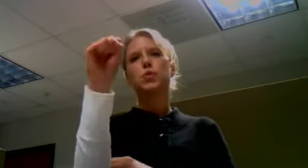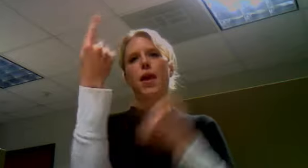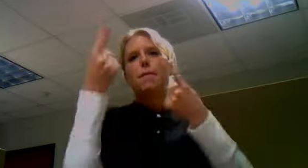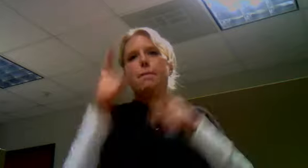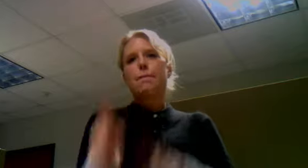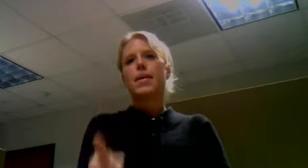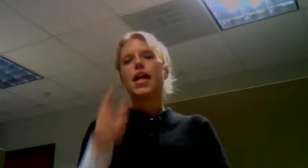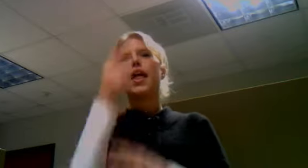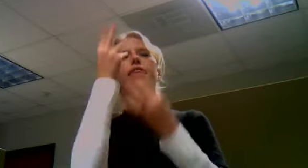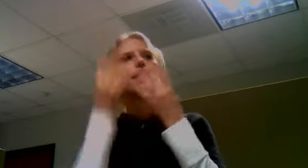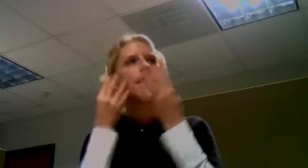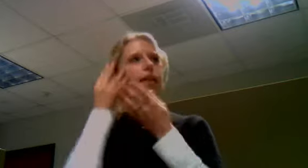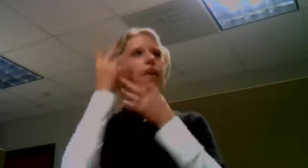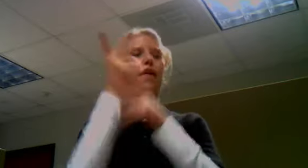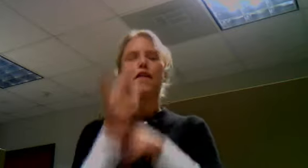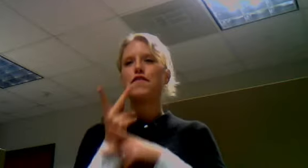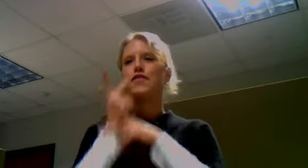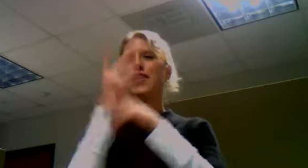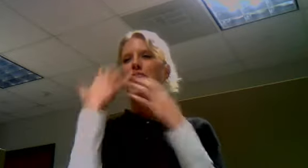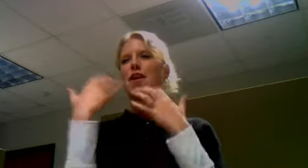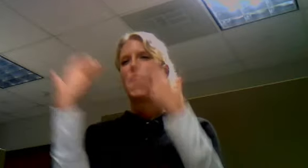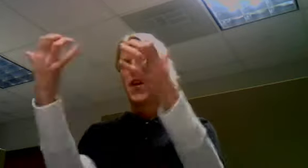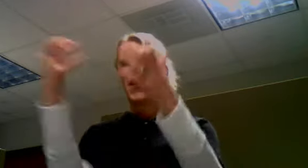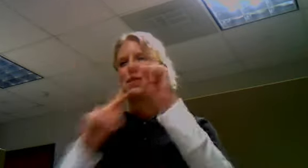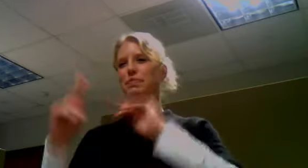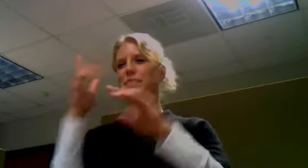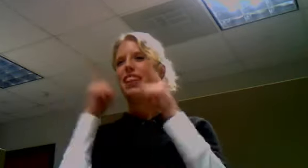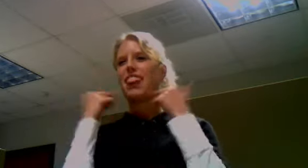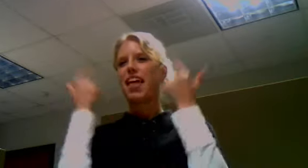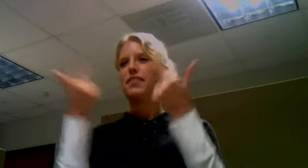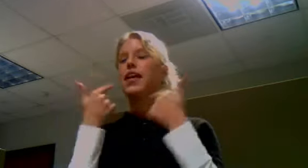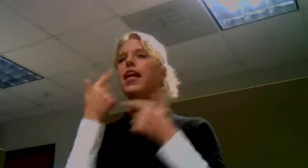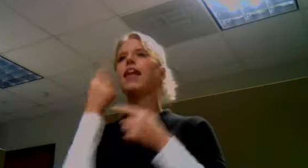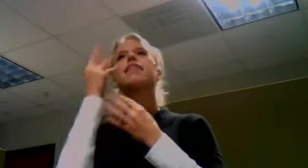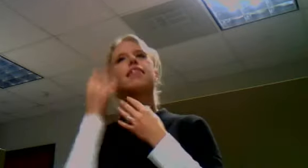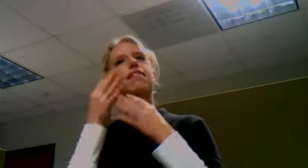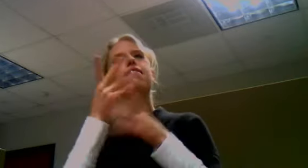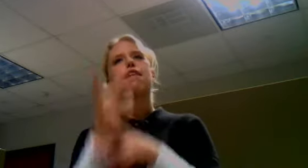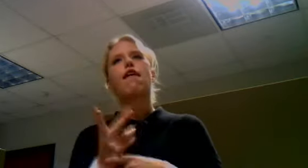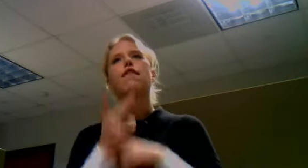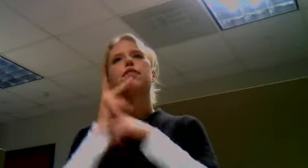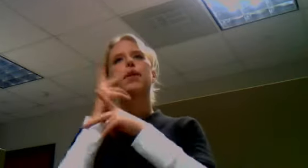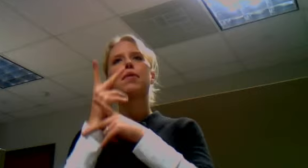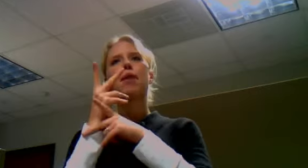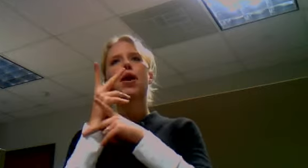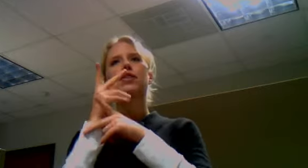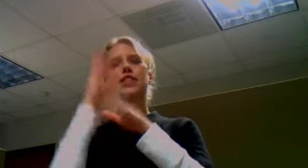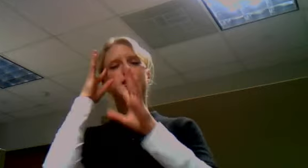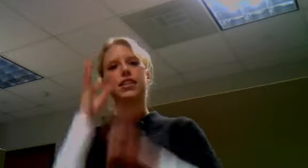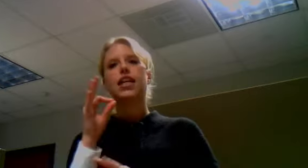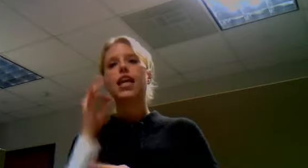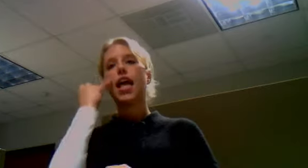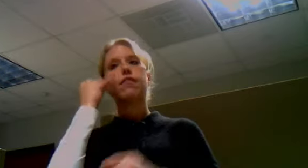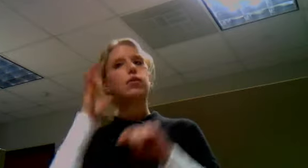carefully about these decisions. If you cannot choose your nationality, then you will want to become an